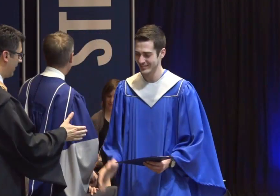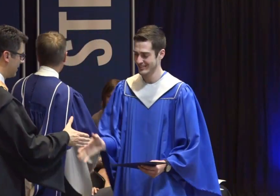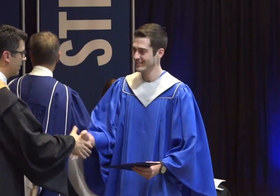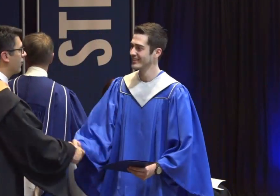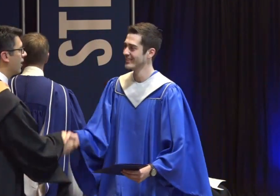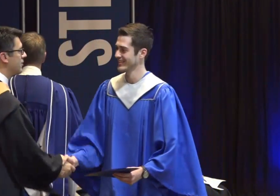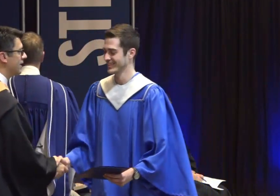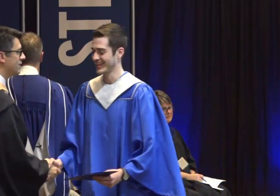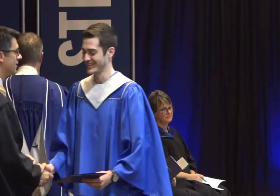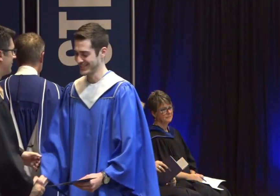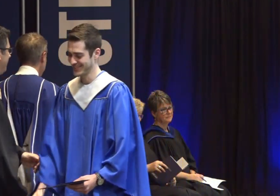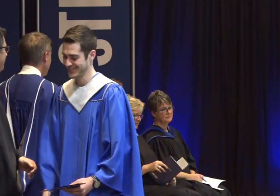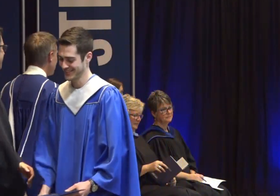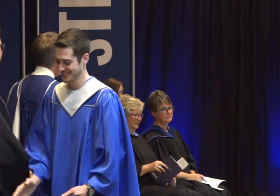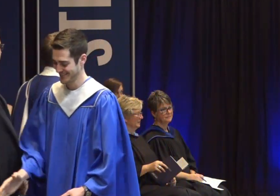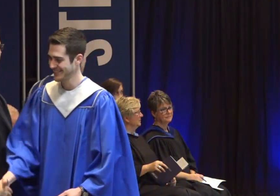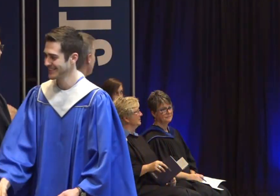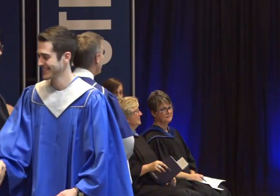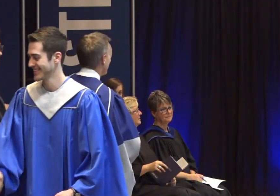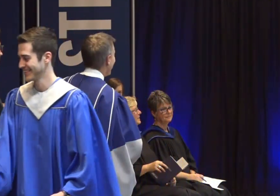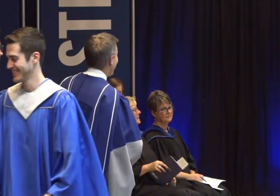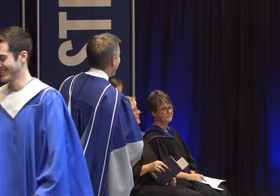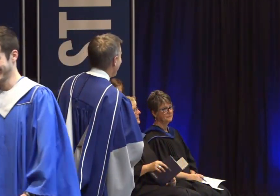Alex Swinamar.